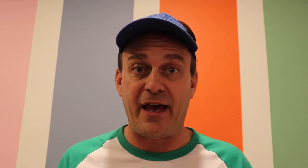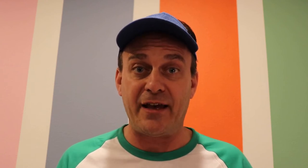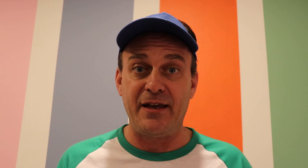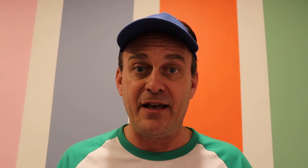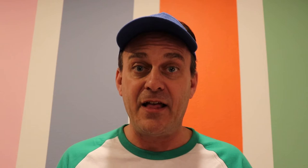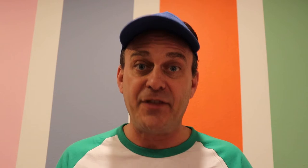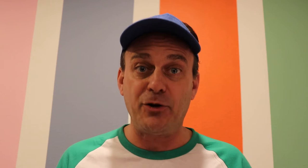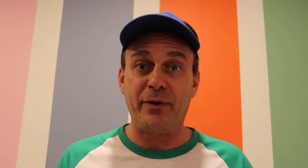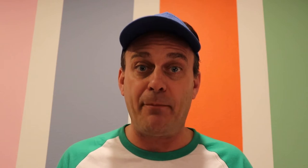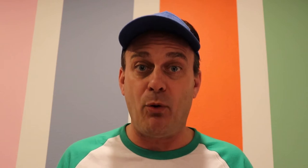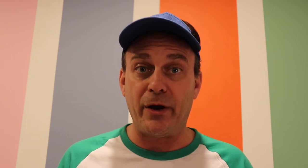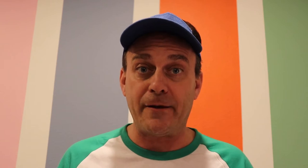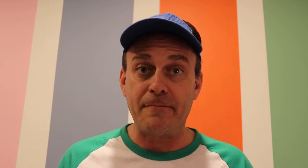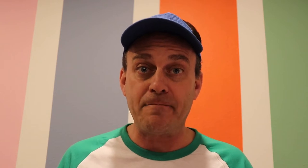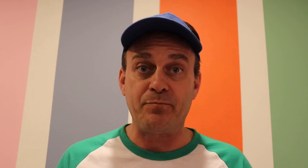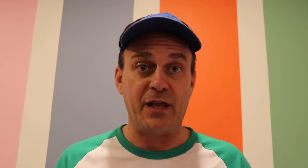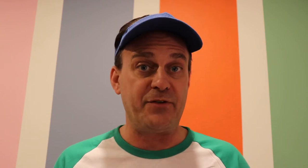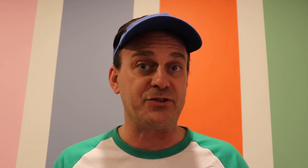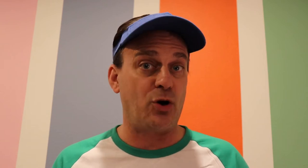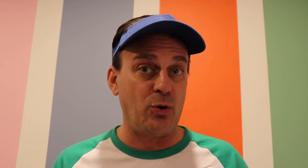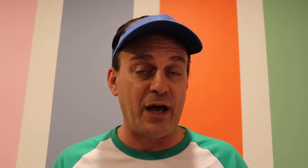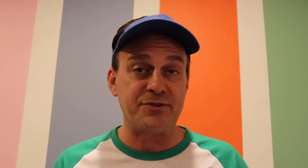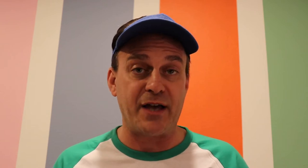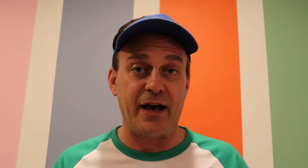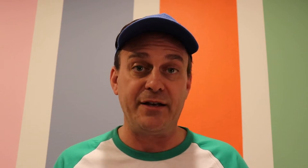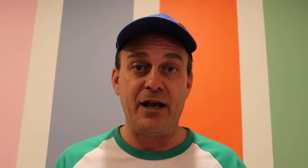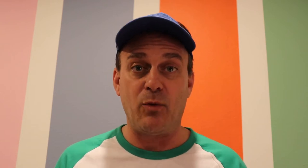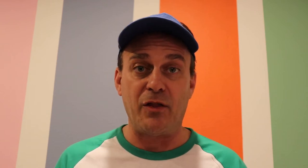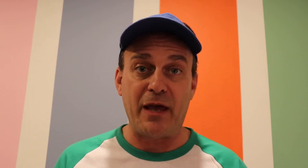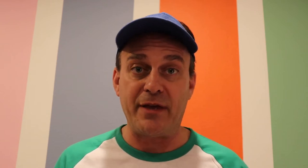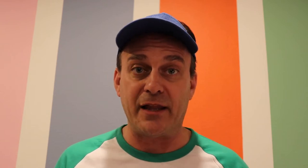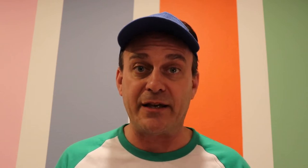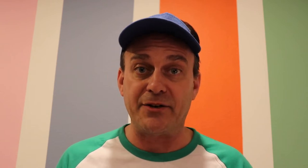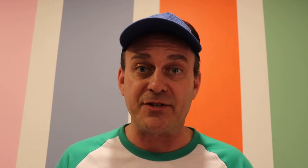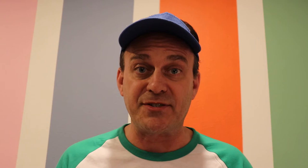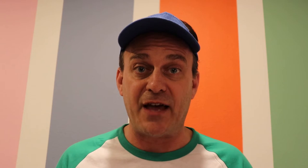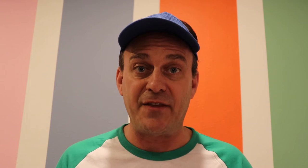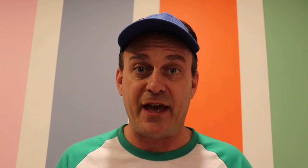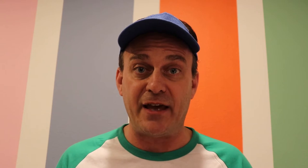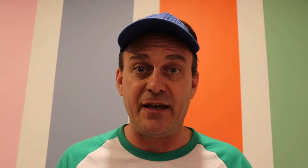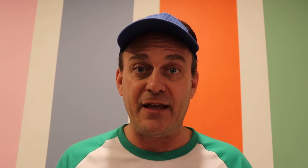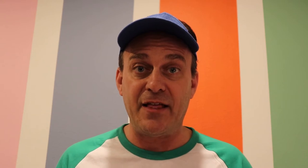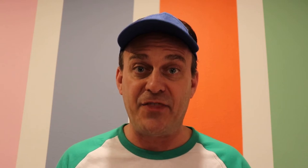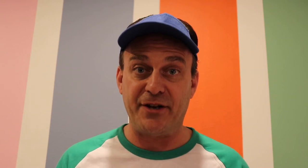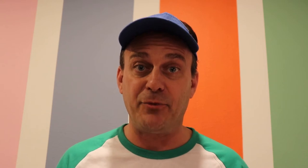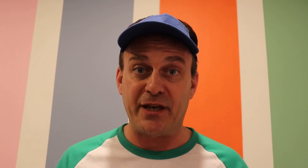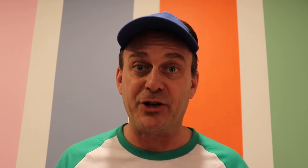egg, then it'll be a boy. If it's cold outside while the baby alligator is inside the egg, then it'll be a